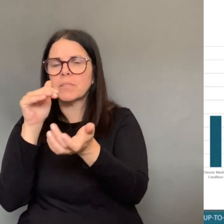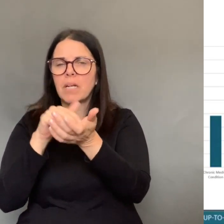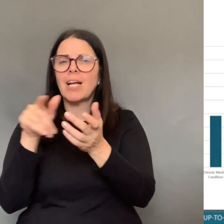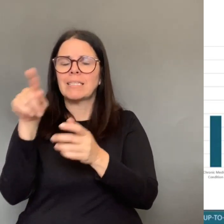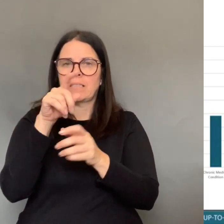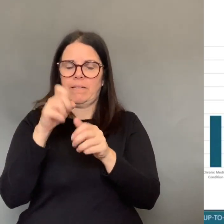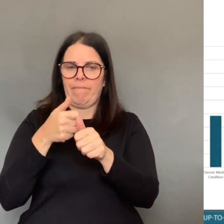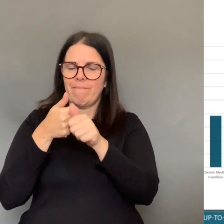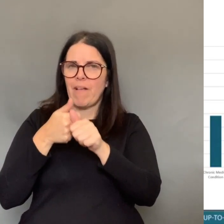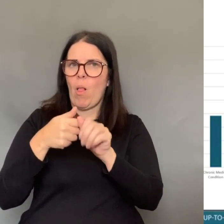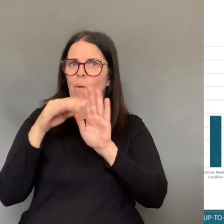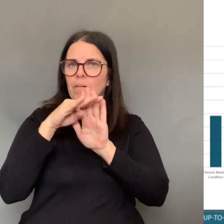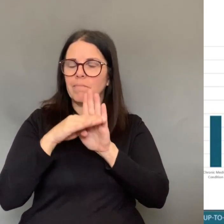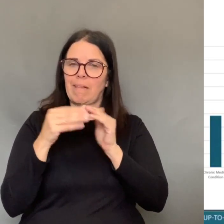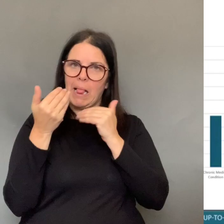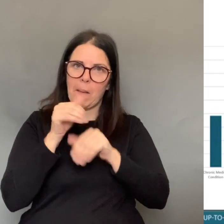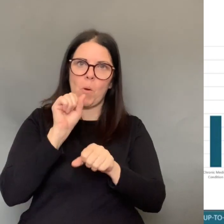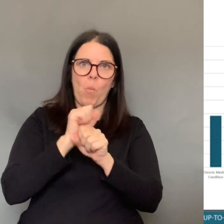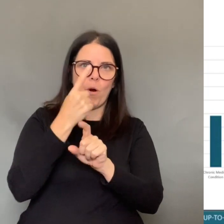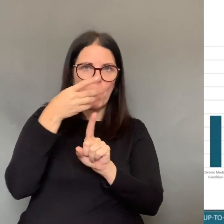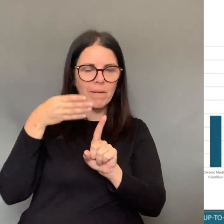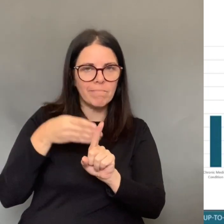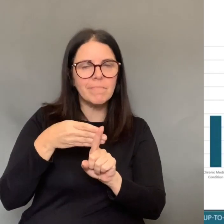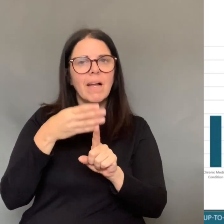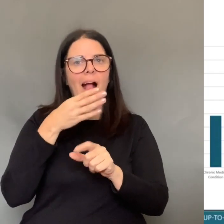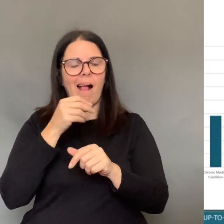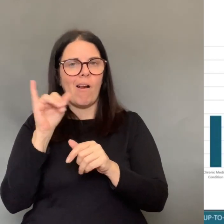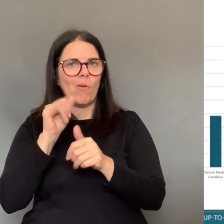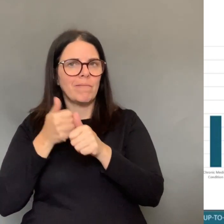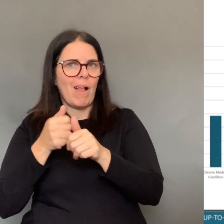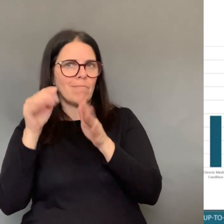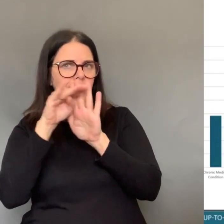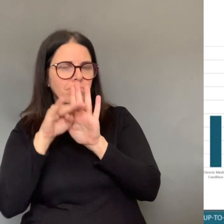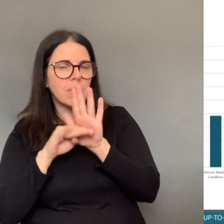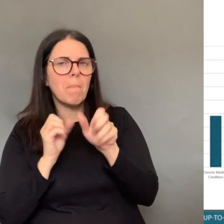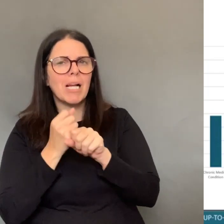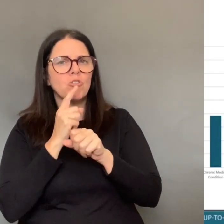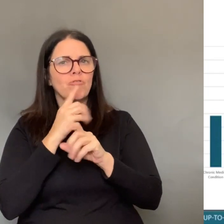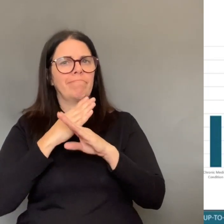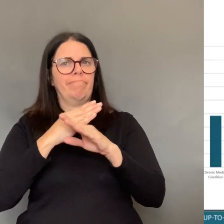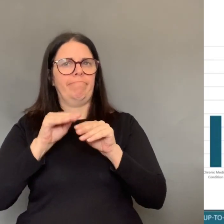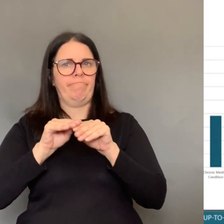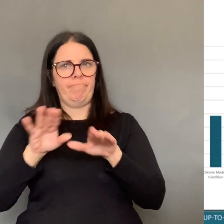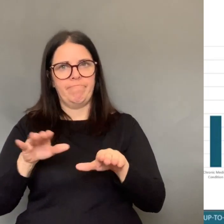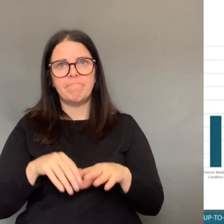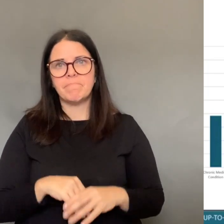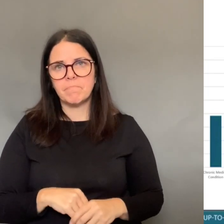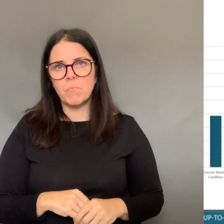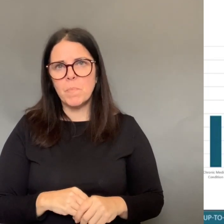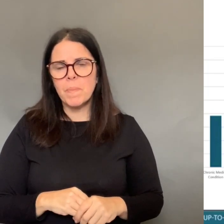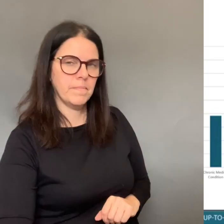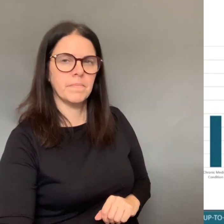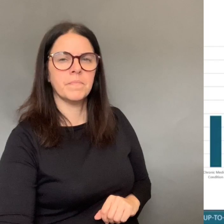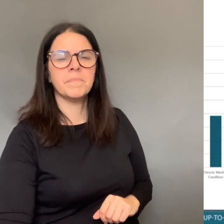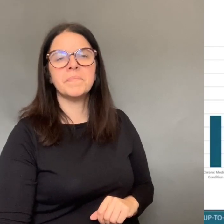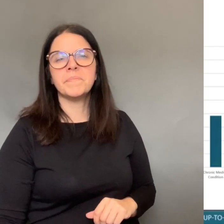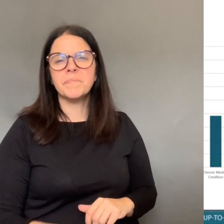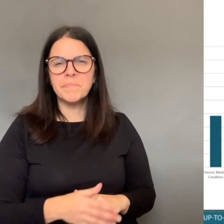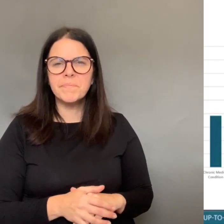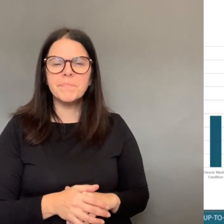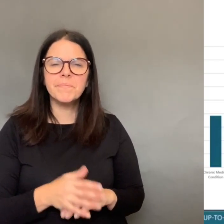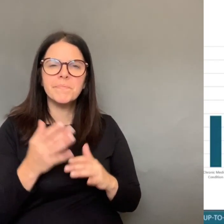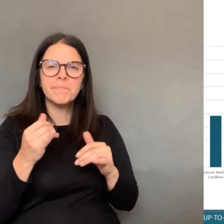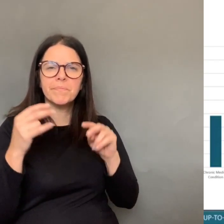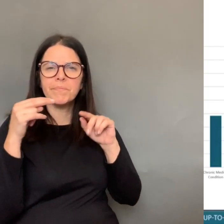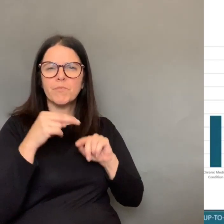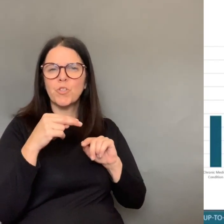Roughly 20% of our cases had some kind of a chronic medical condition. A small proportion of individuals were immune compromised, and